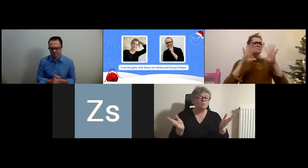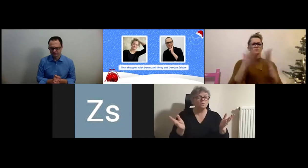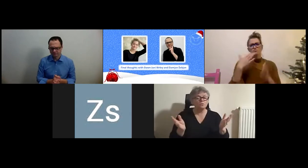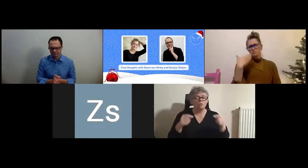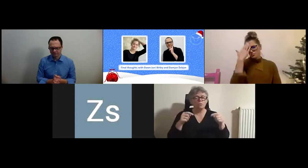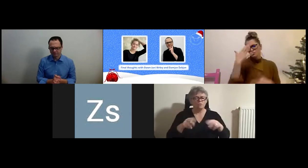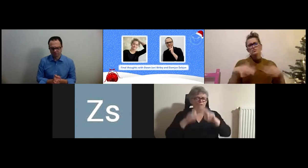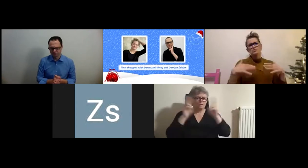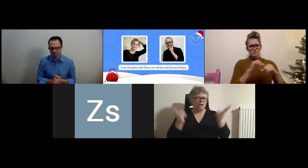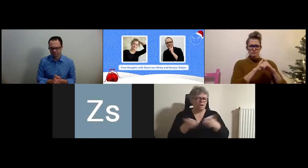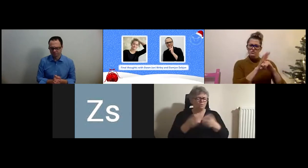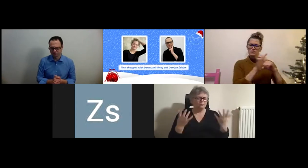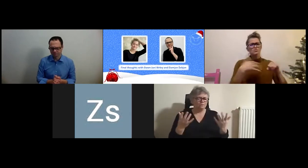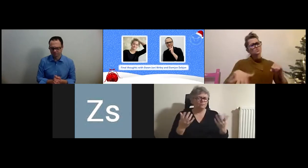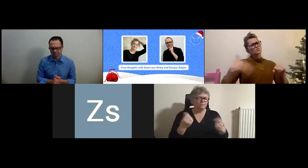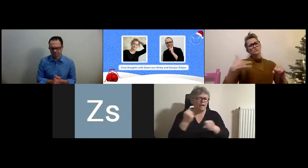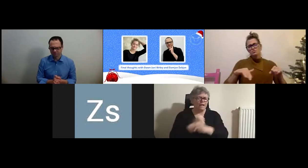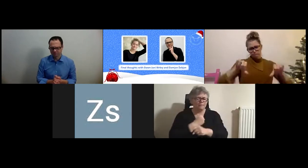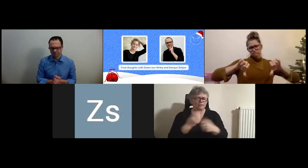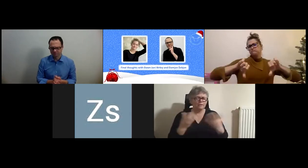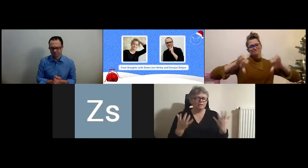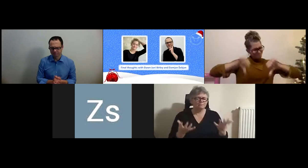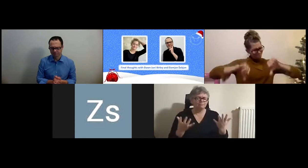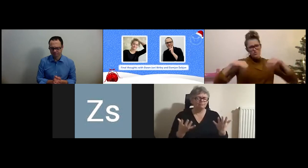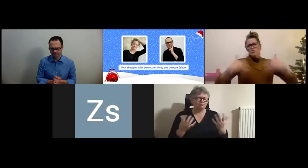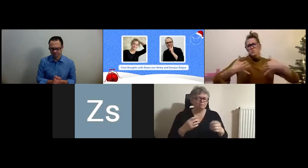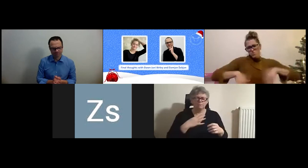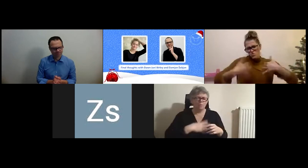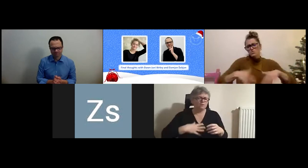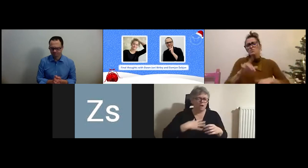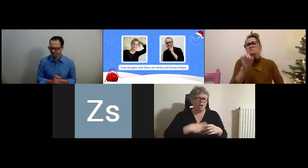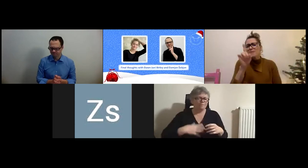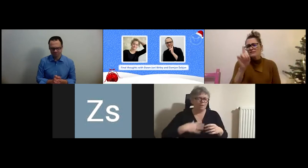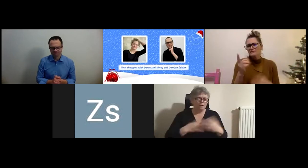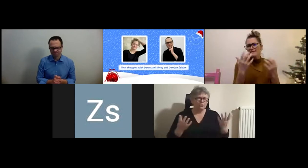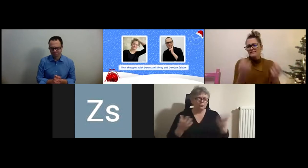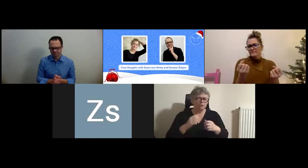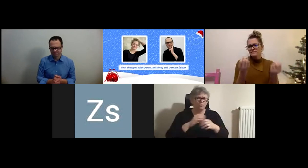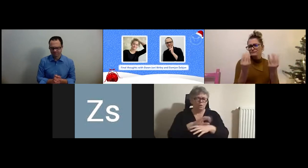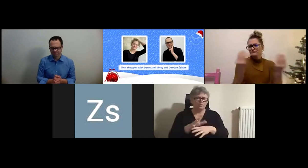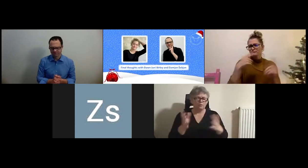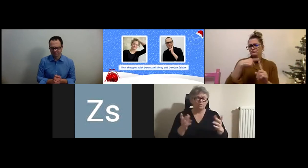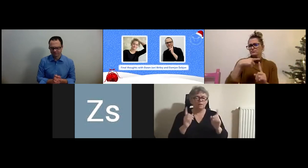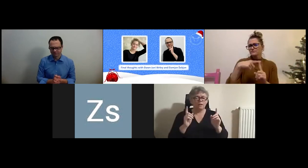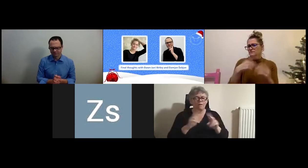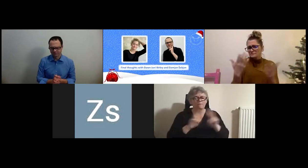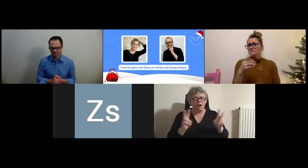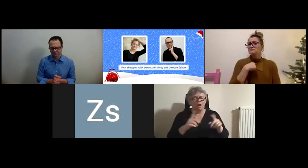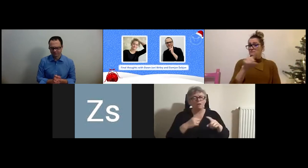I have another question. During corona epidemic, it's been horrible. It's just been so